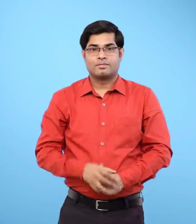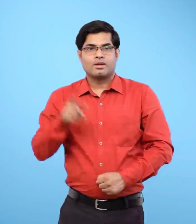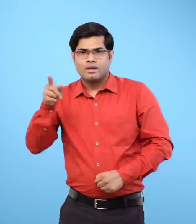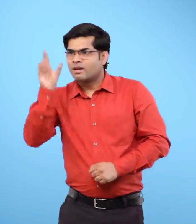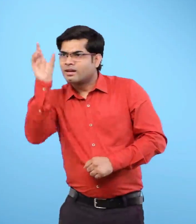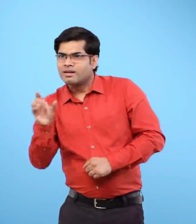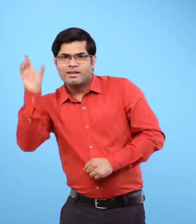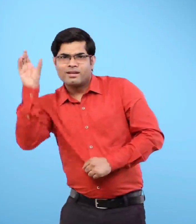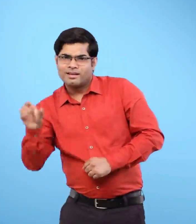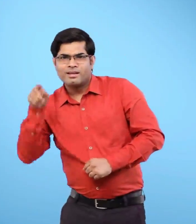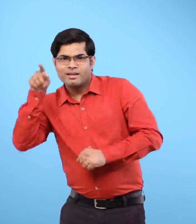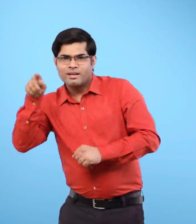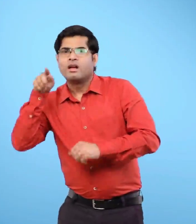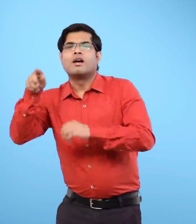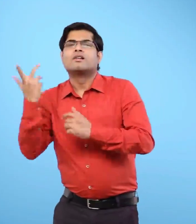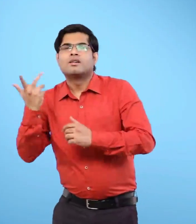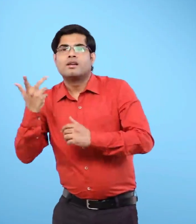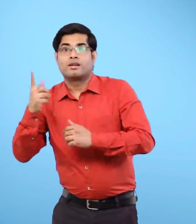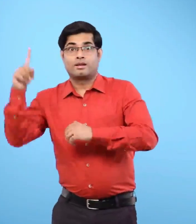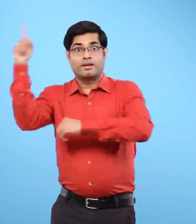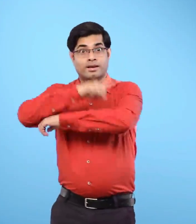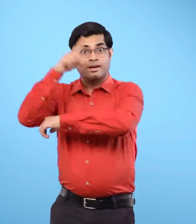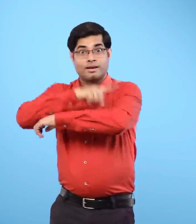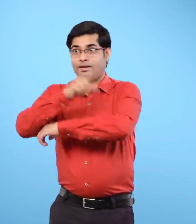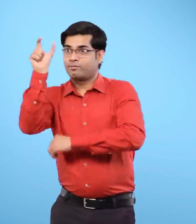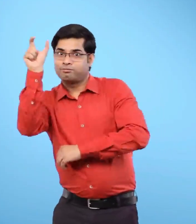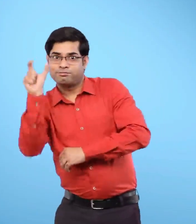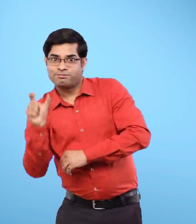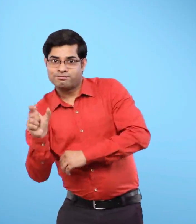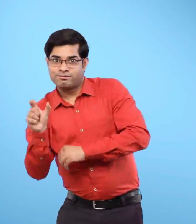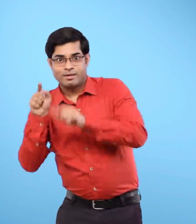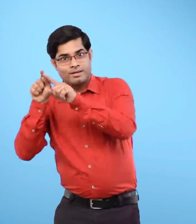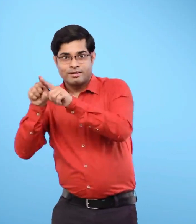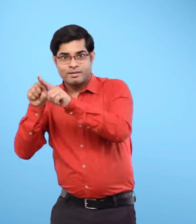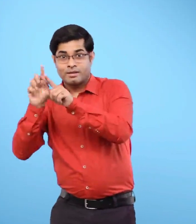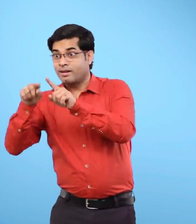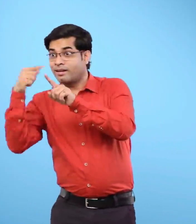The table gives the information that who will play teacher's role on which day.